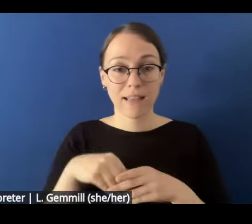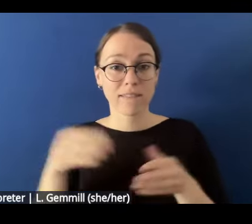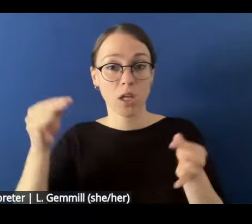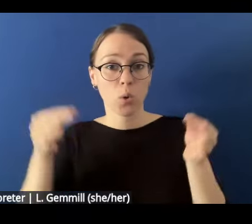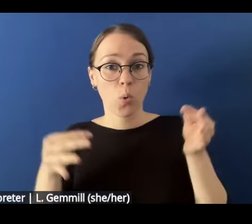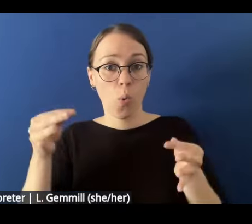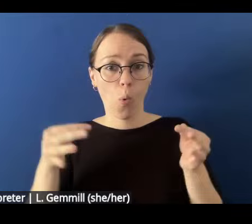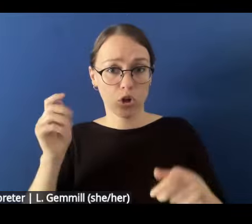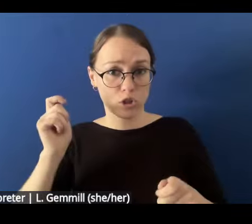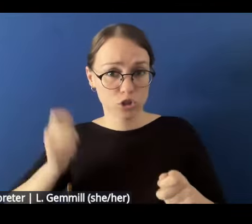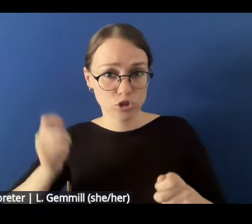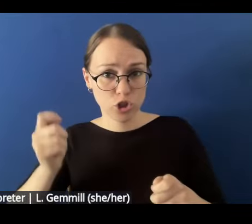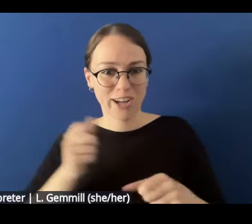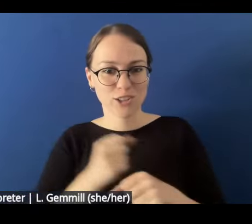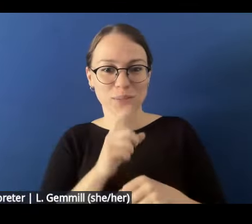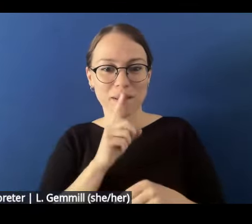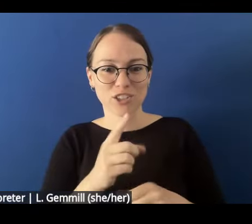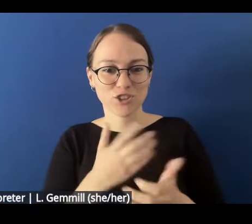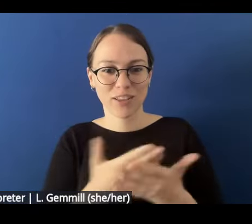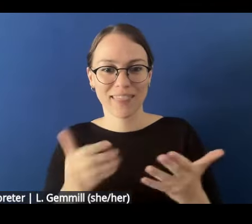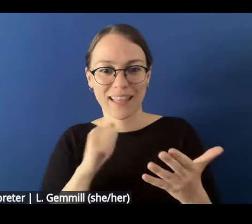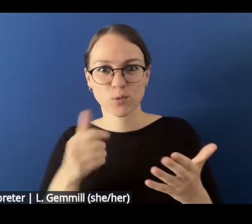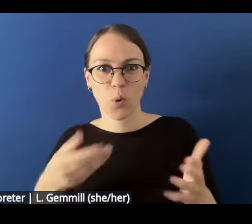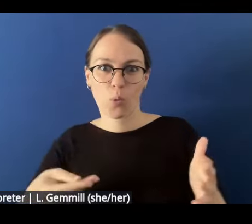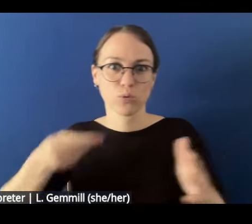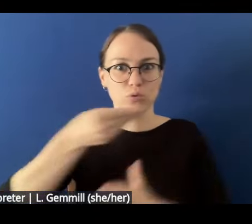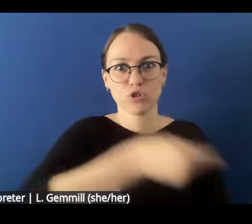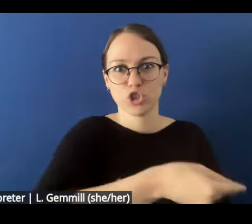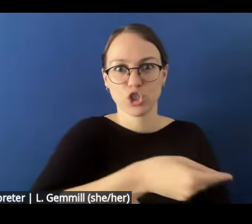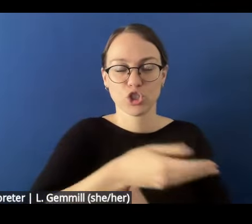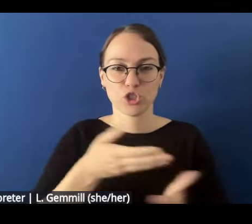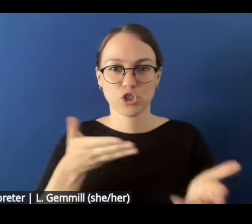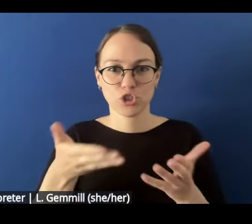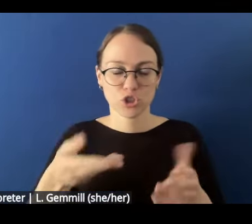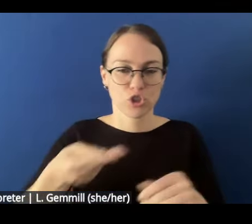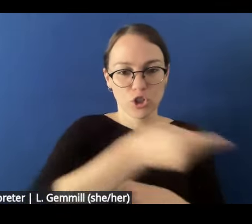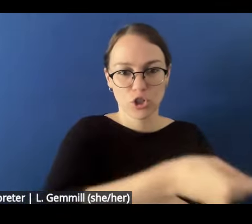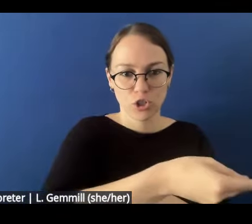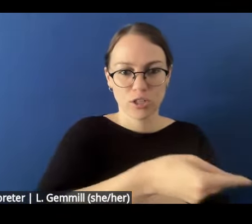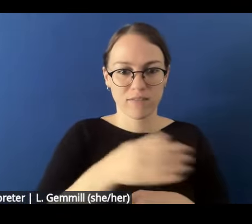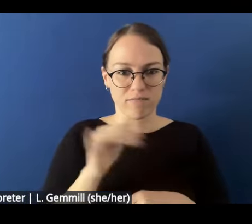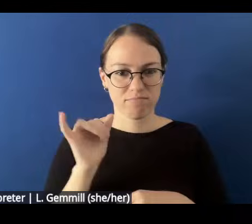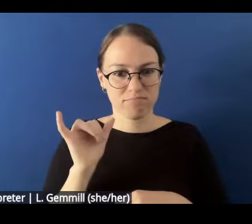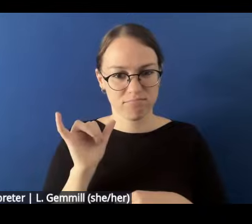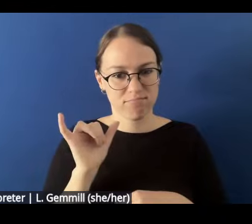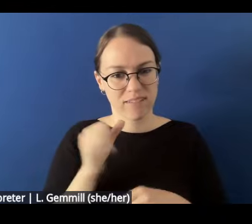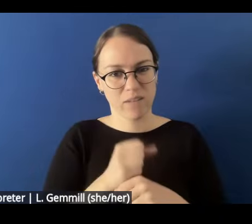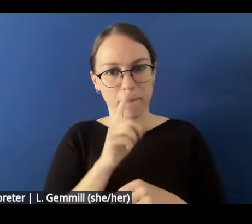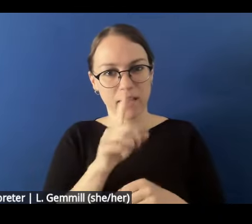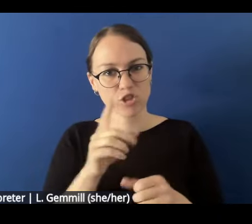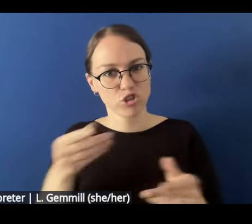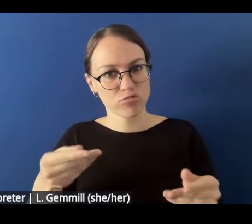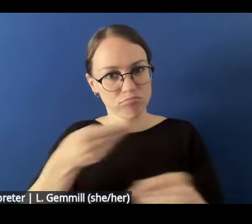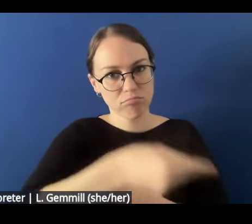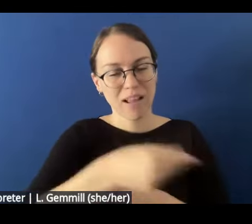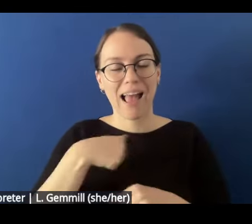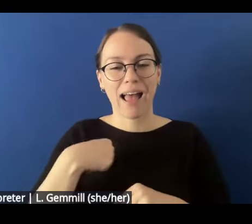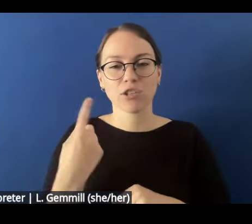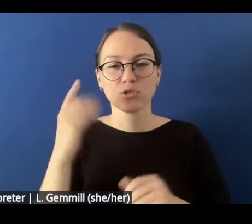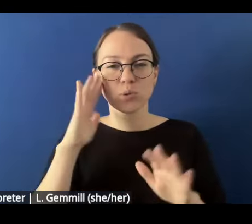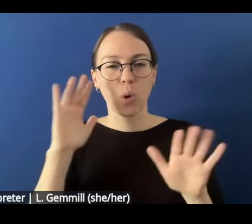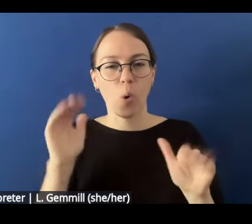the responsibility of the advocates, to make sure that their opponents are served. And again, I will hope we can come up with some process that